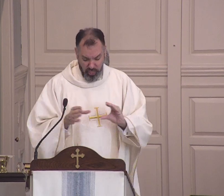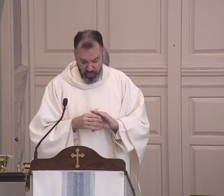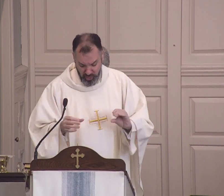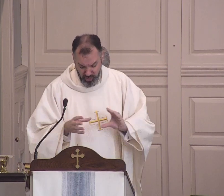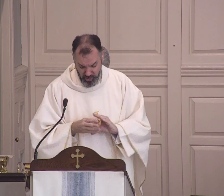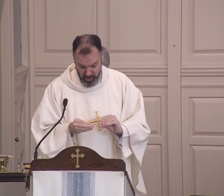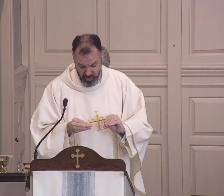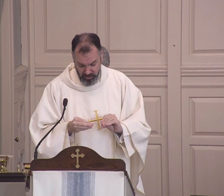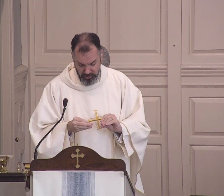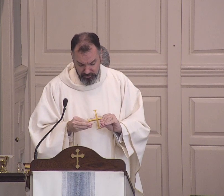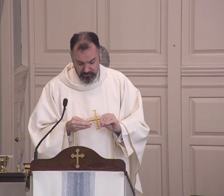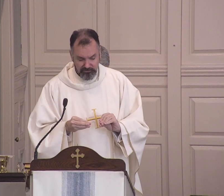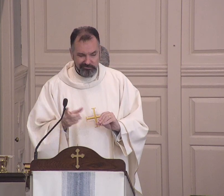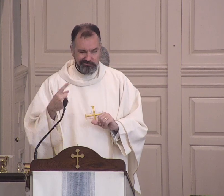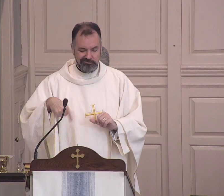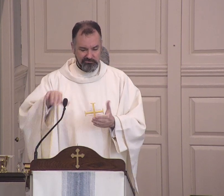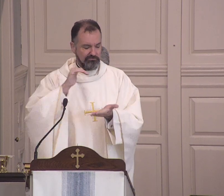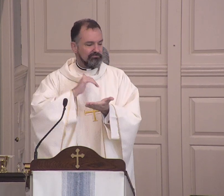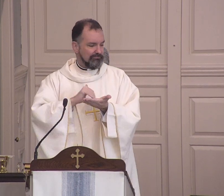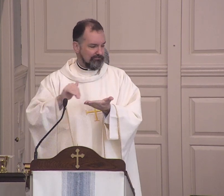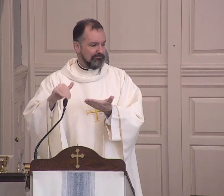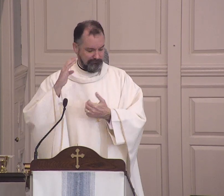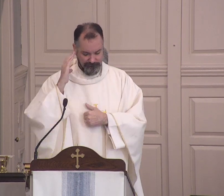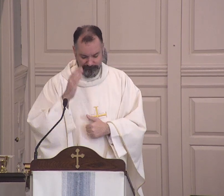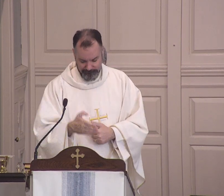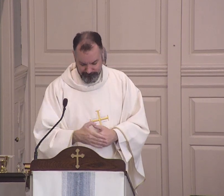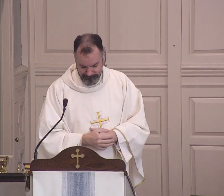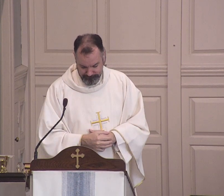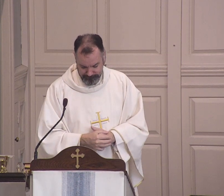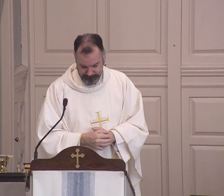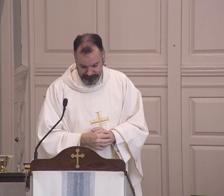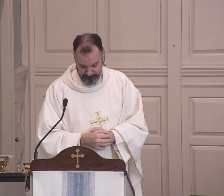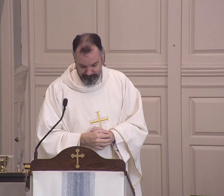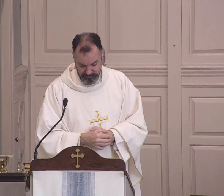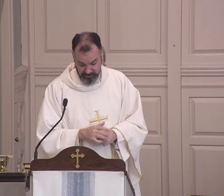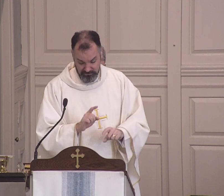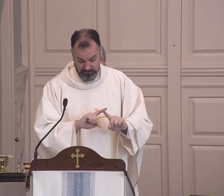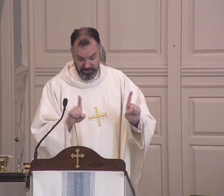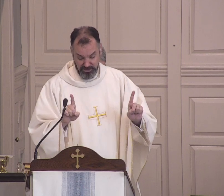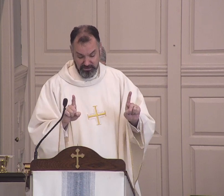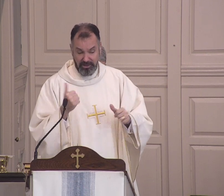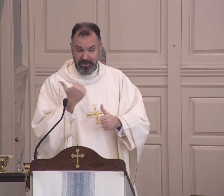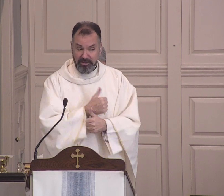people utter will be forgiven them,